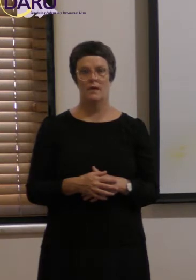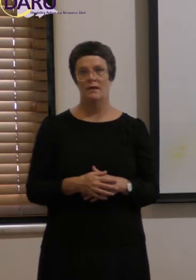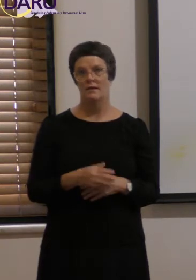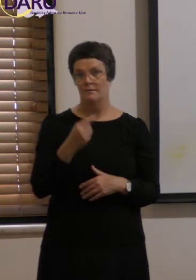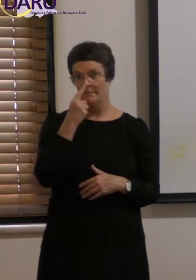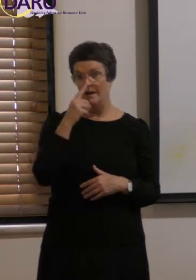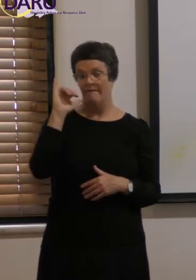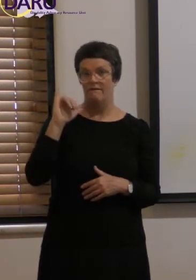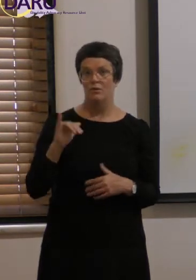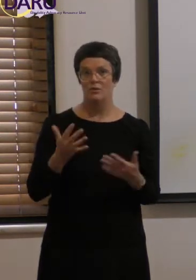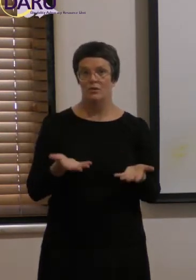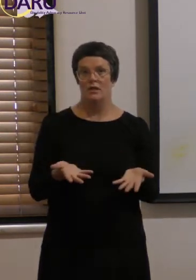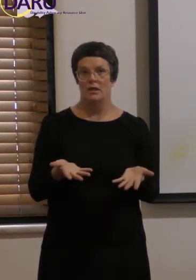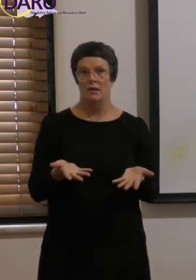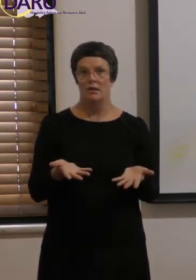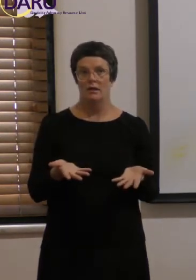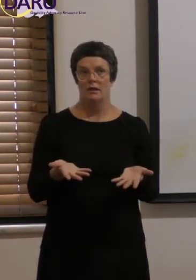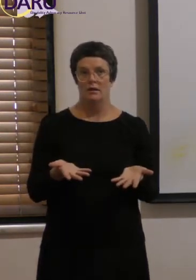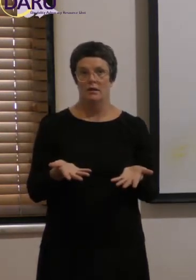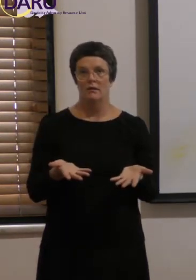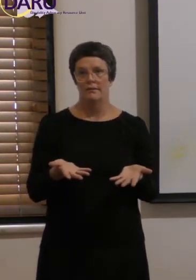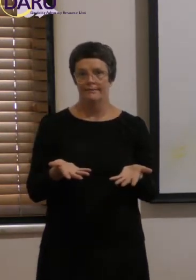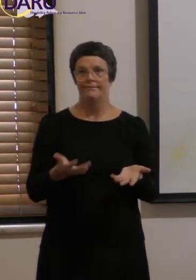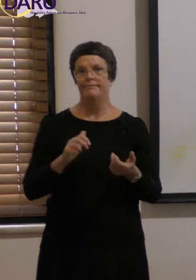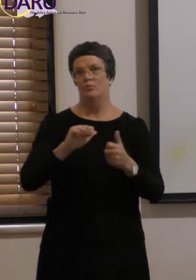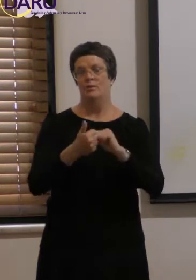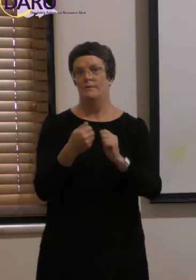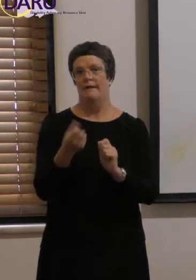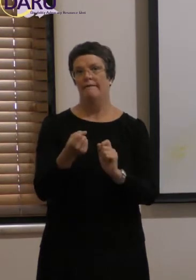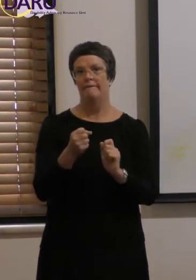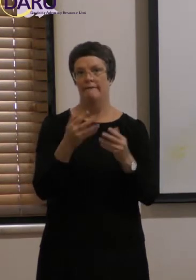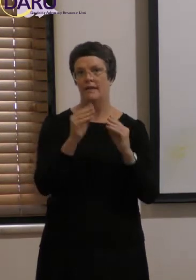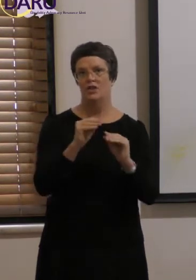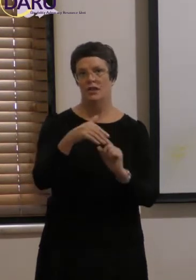Unfortunately, we have the opposite. Oh,